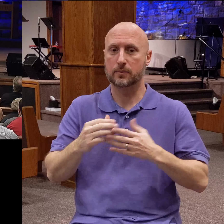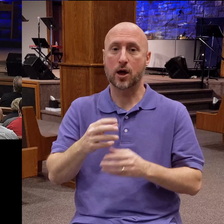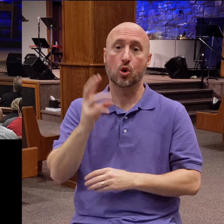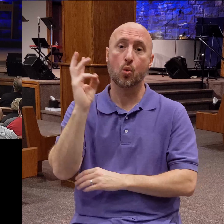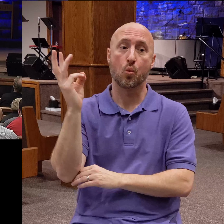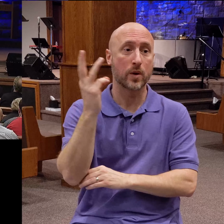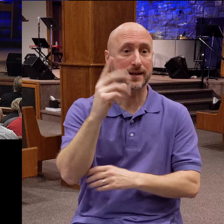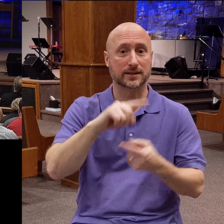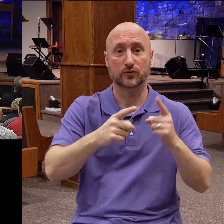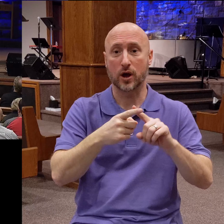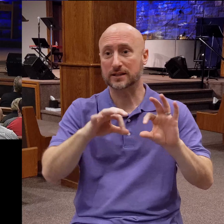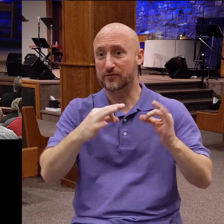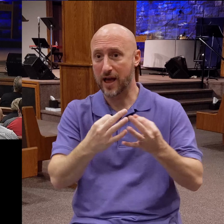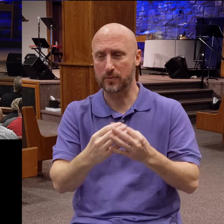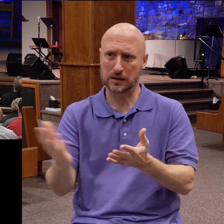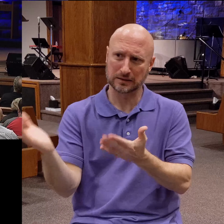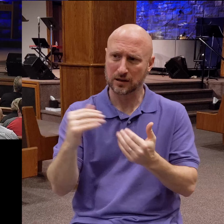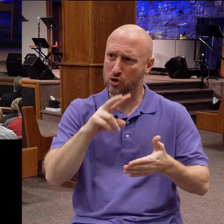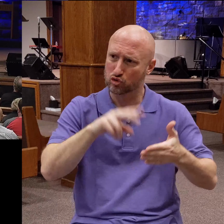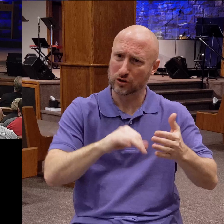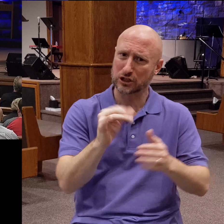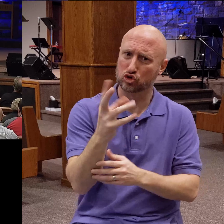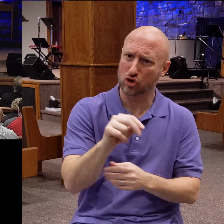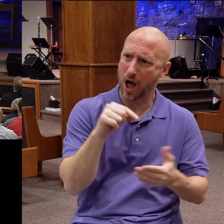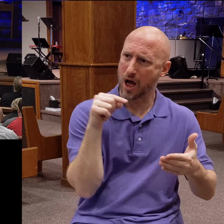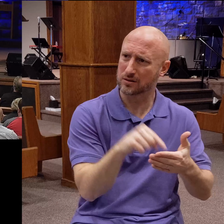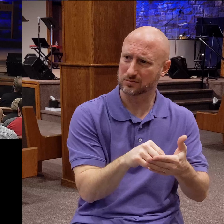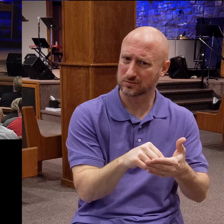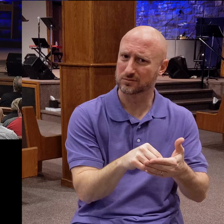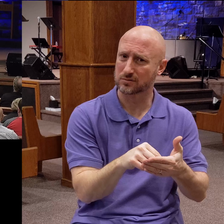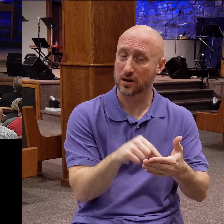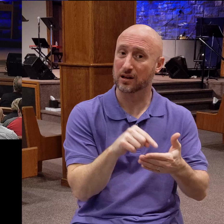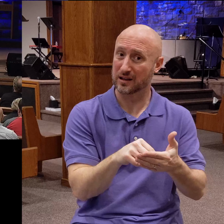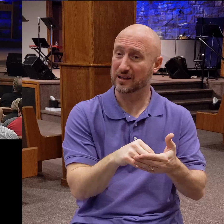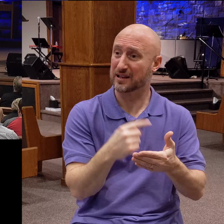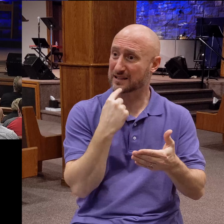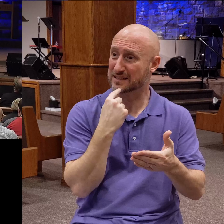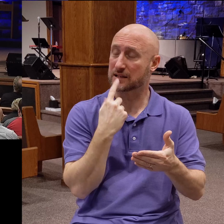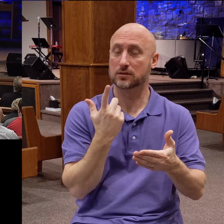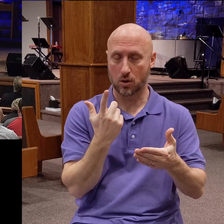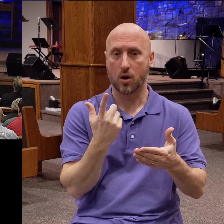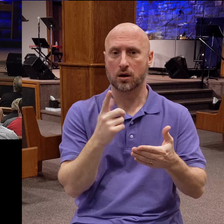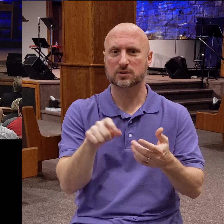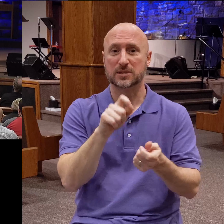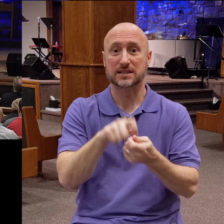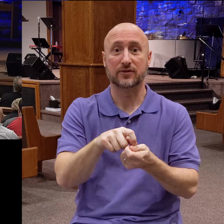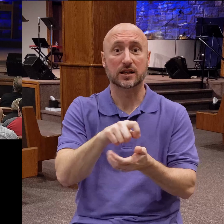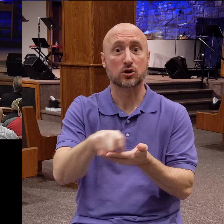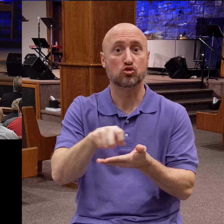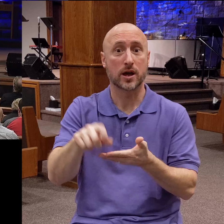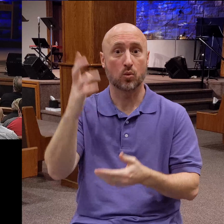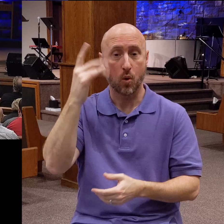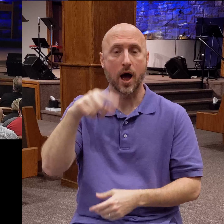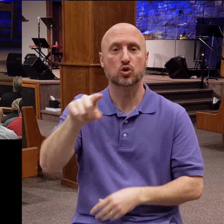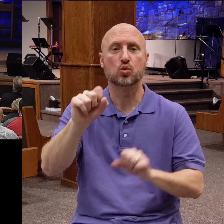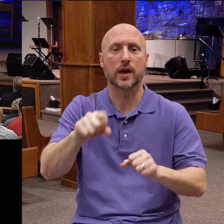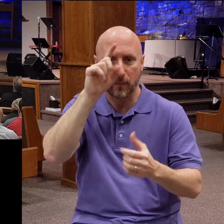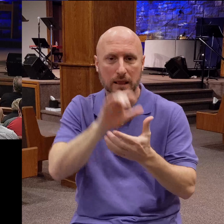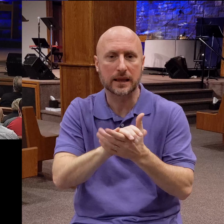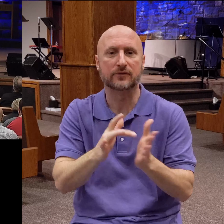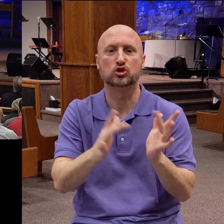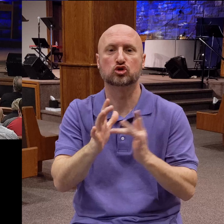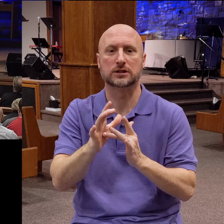your relatives, get him in John. John says this is specifically written that you might believe that